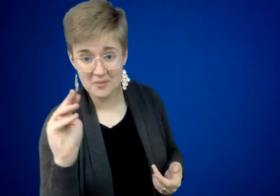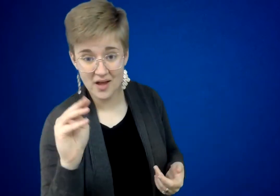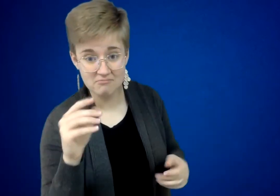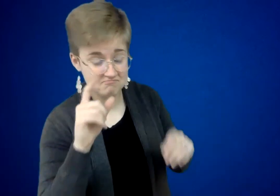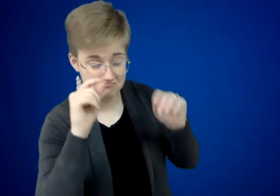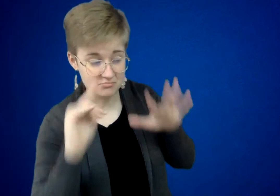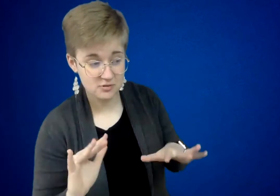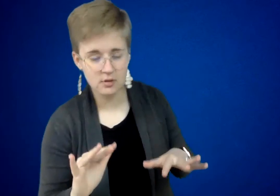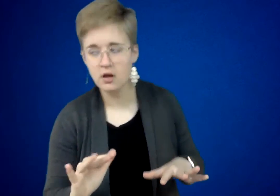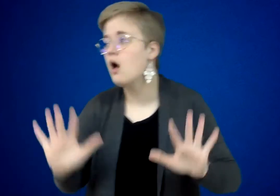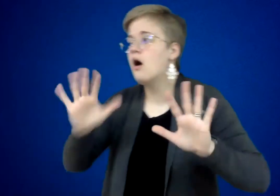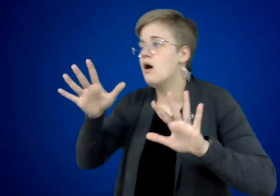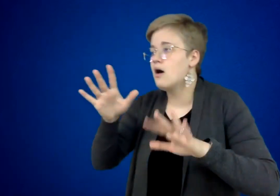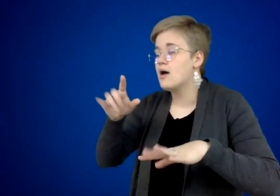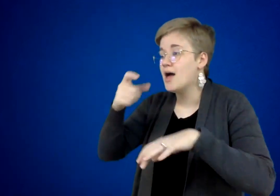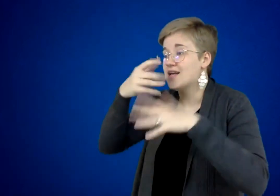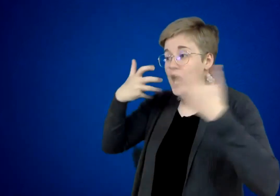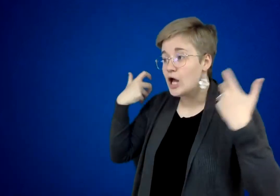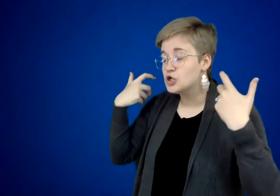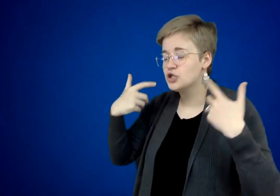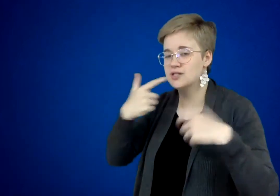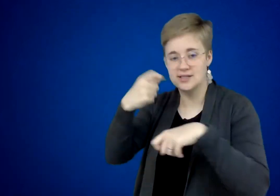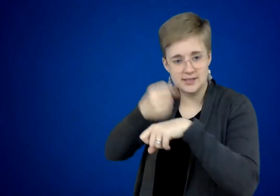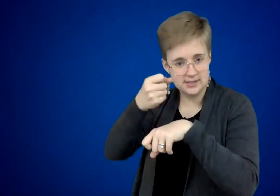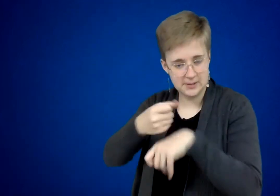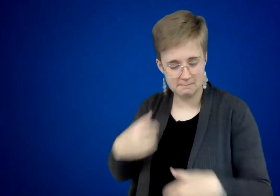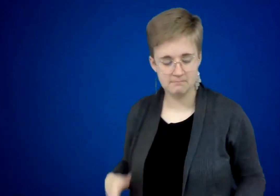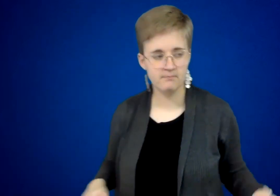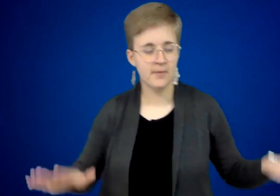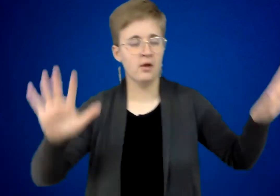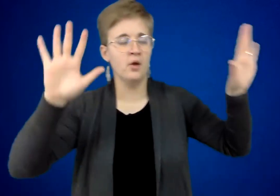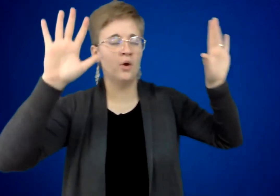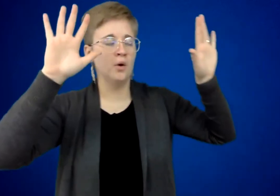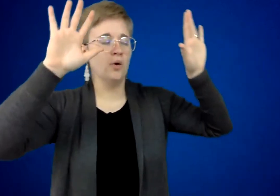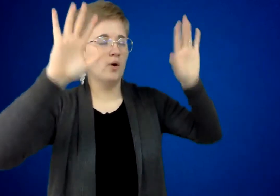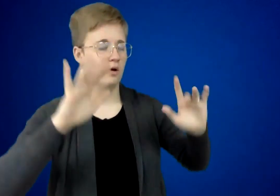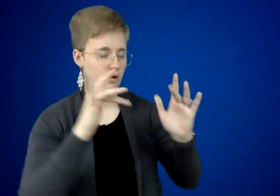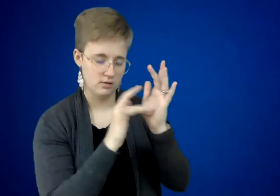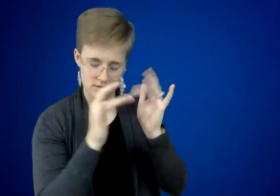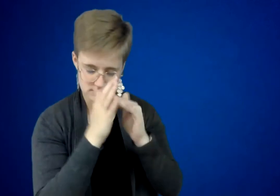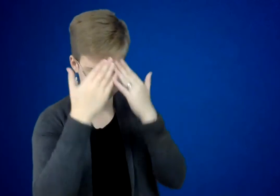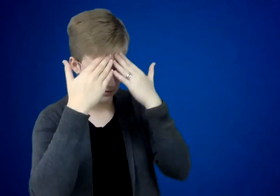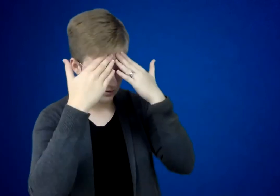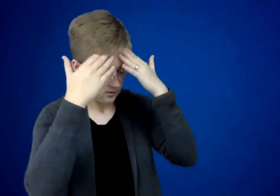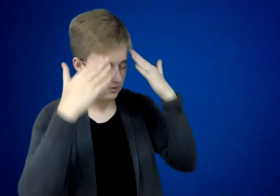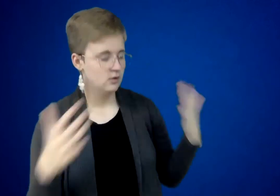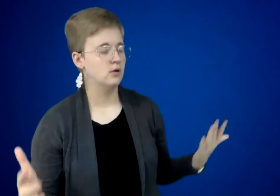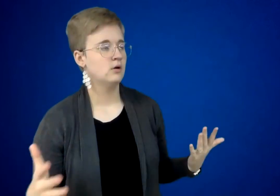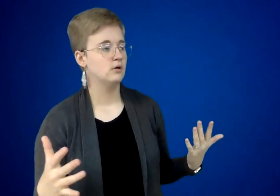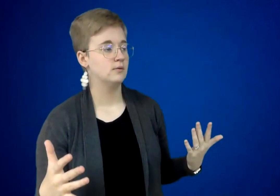tiger," said Sistine. "Do Jesus!" exclaimed Willie Mae. It's true,